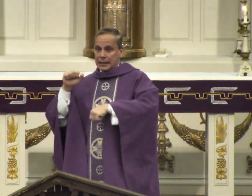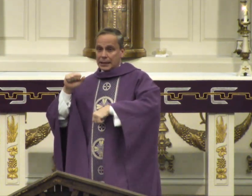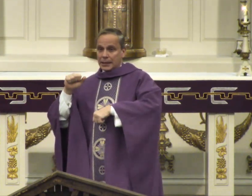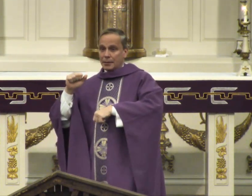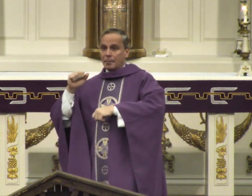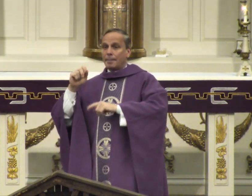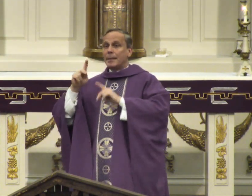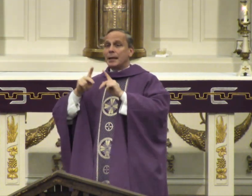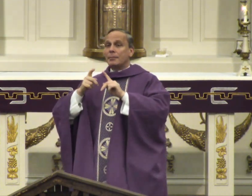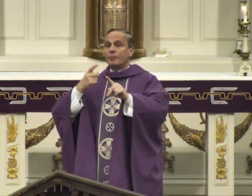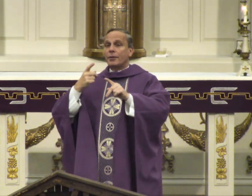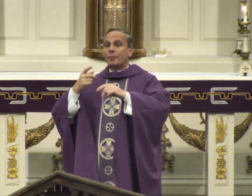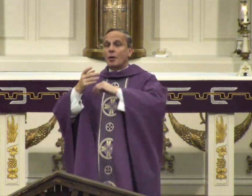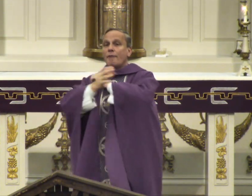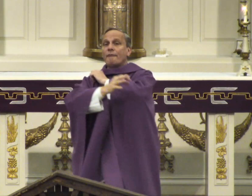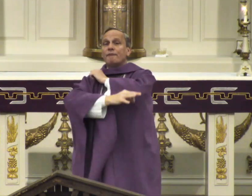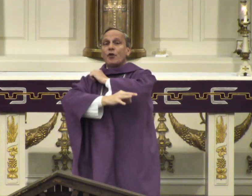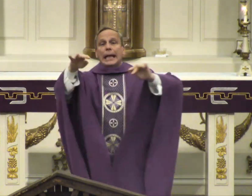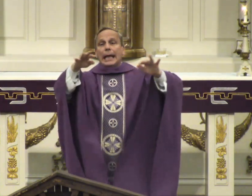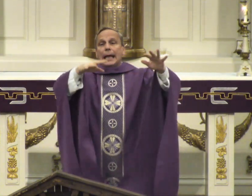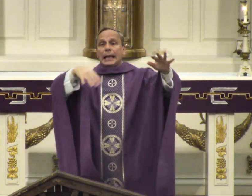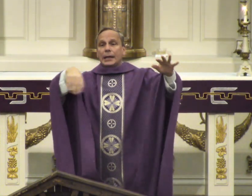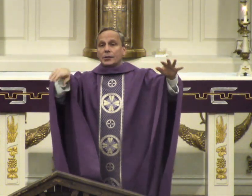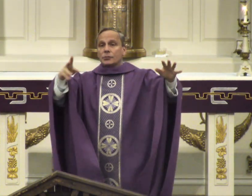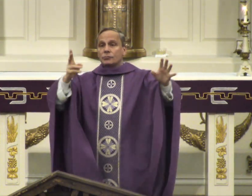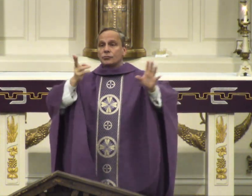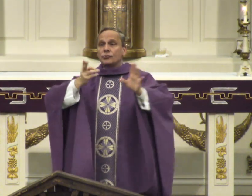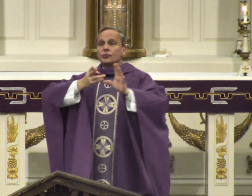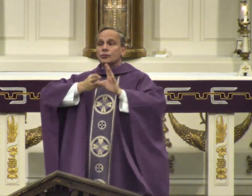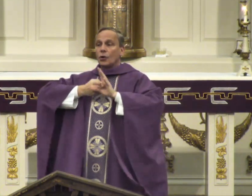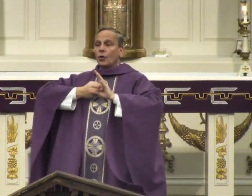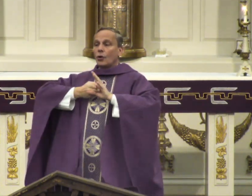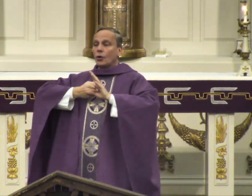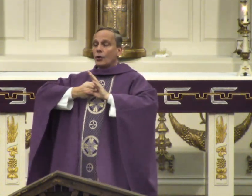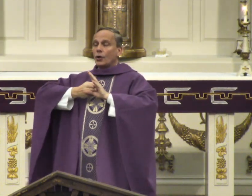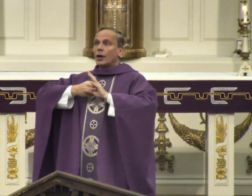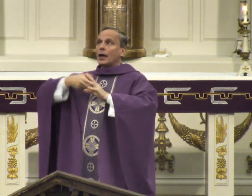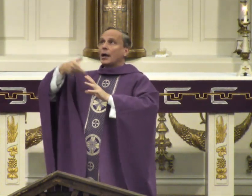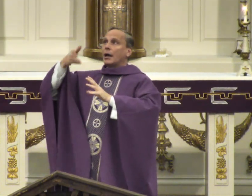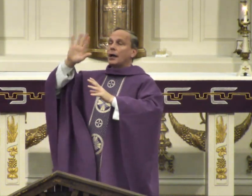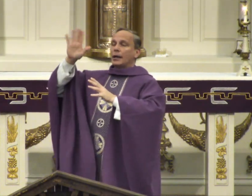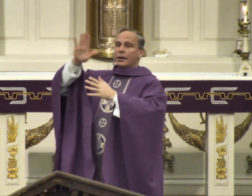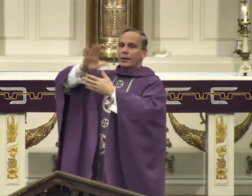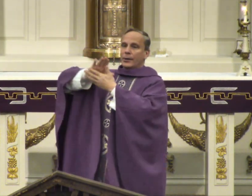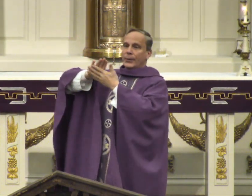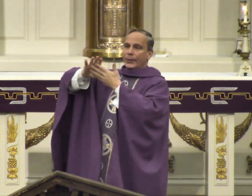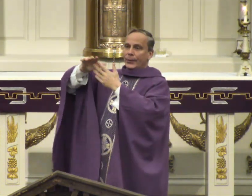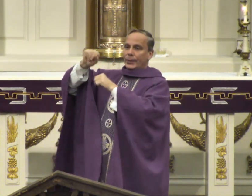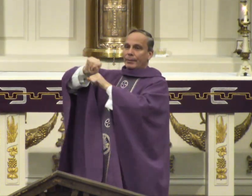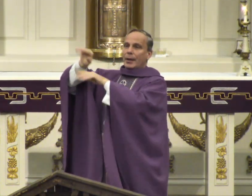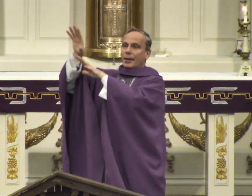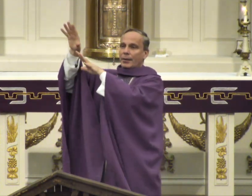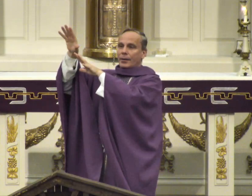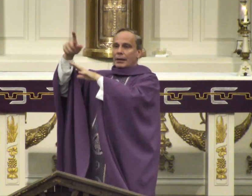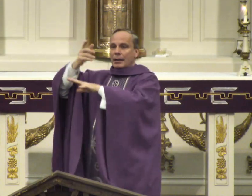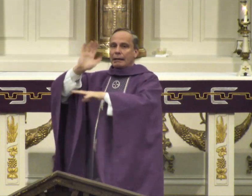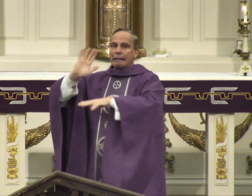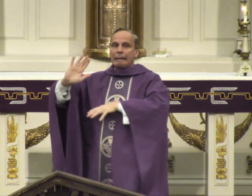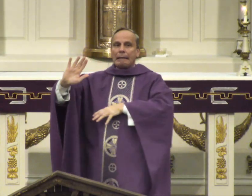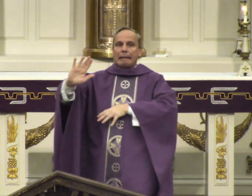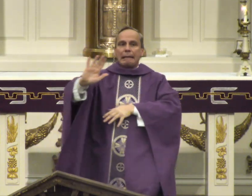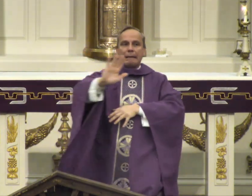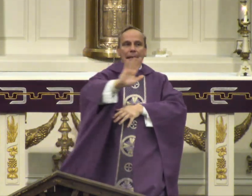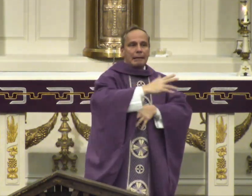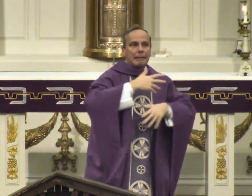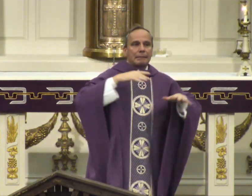hear that in the first reading today, when it talks about the foreigners who become a part of the Lord's people on